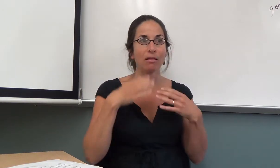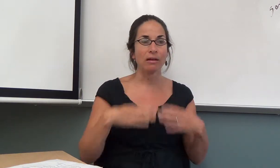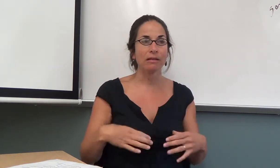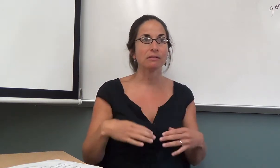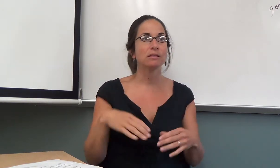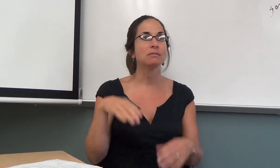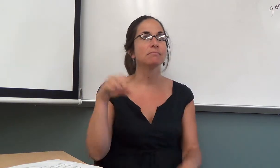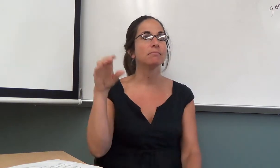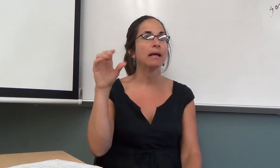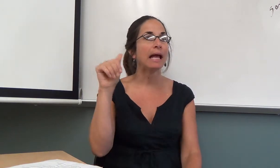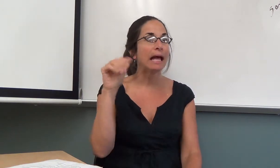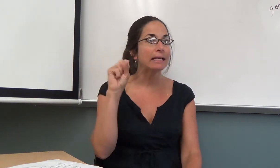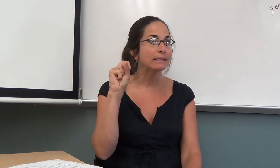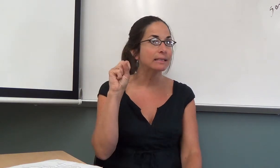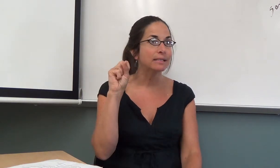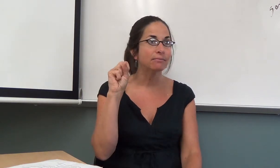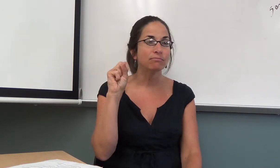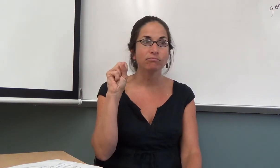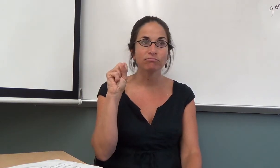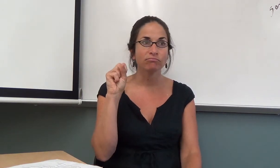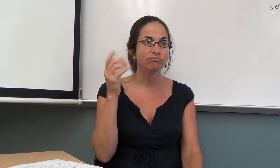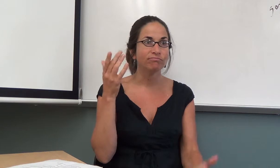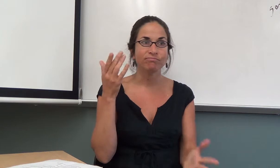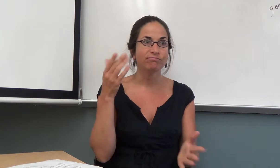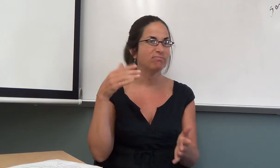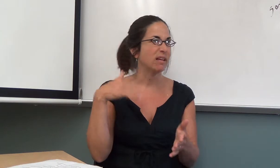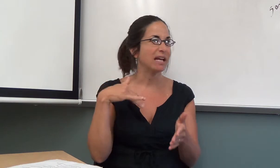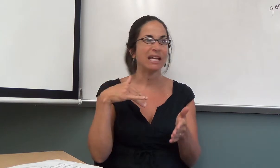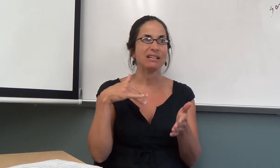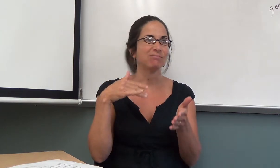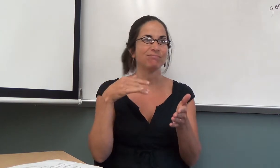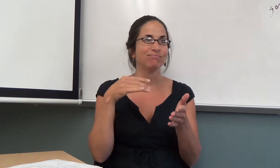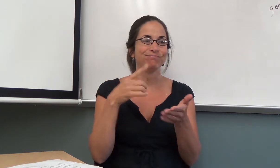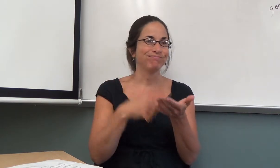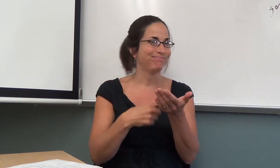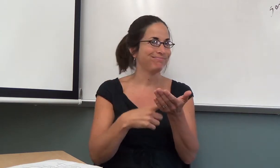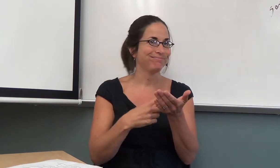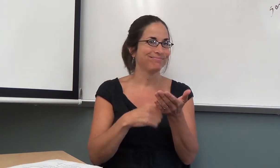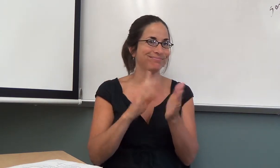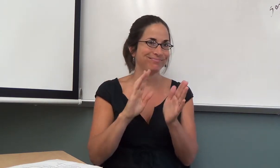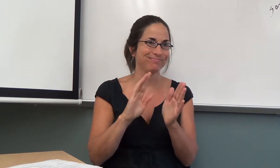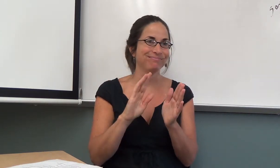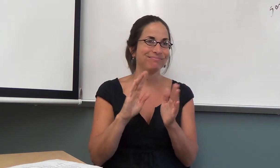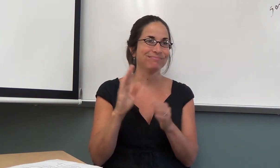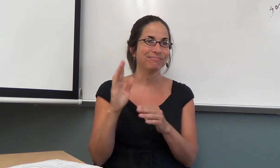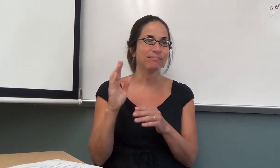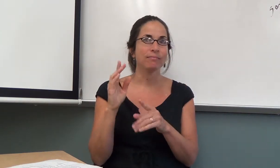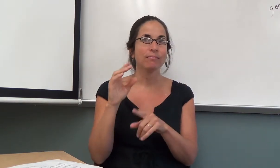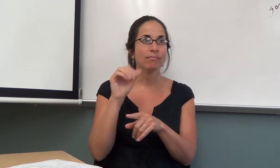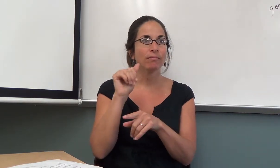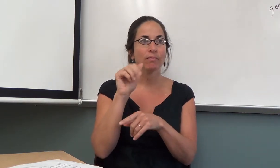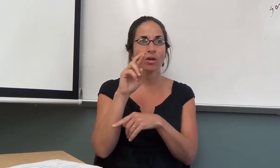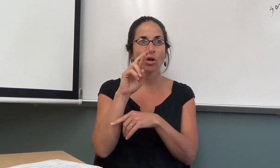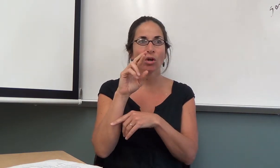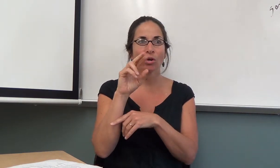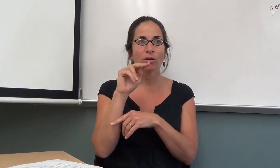as? Oh, there's another one of those words. We don't know what it is, right? We haven't figured that one out yet. As. Article. No?